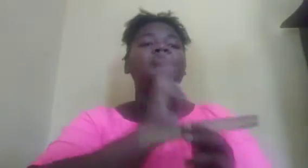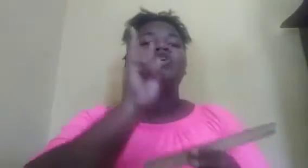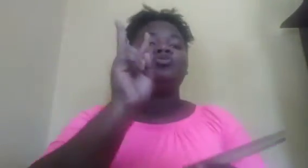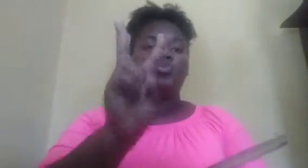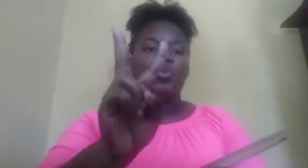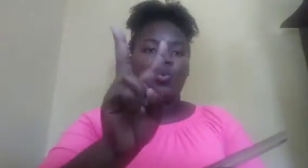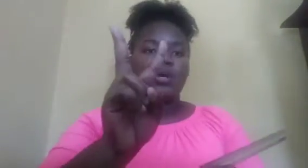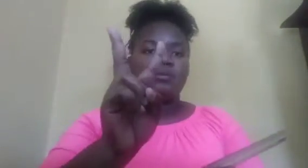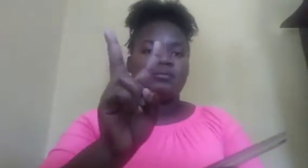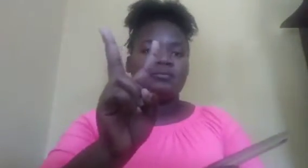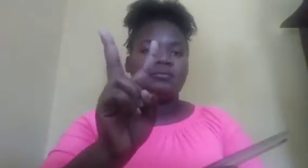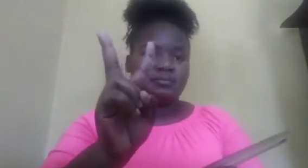Use 2.